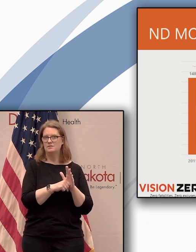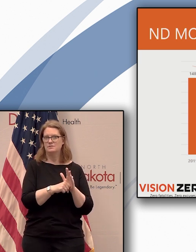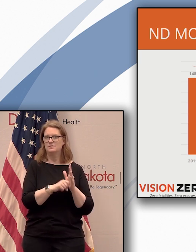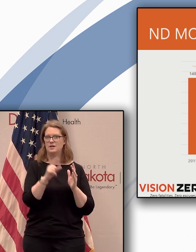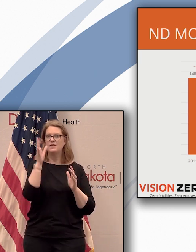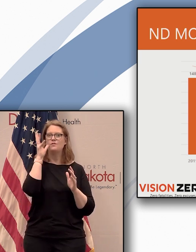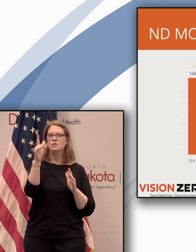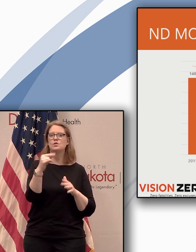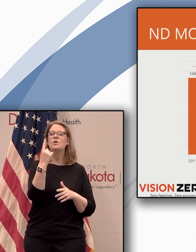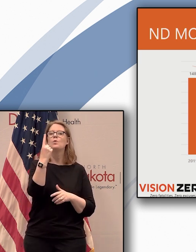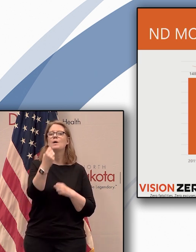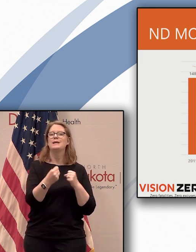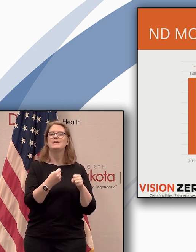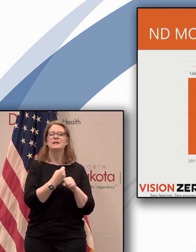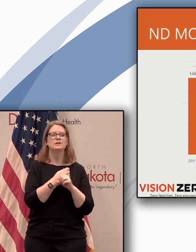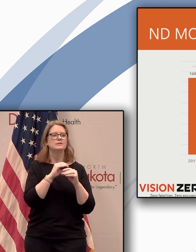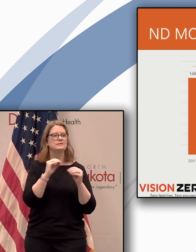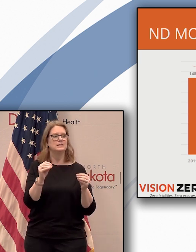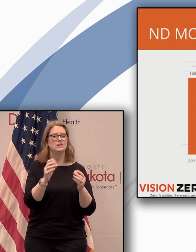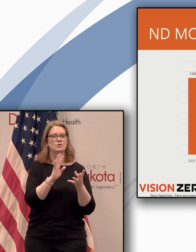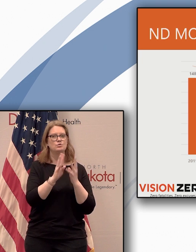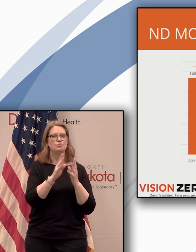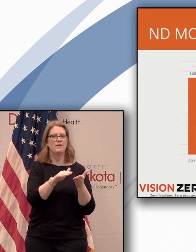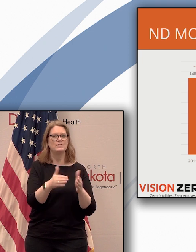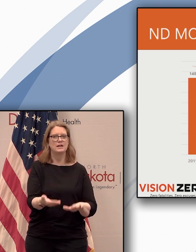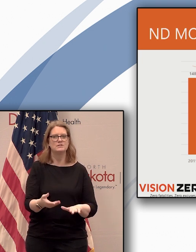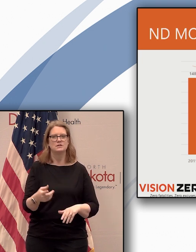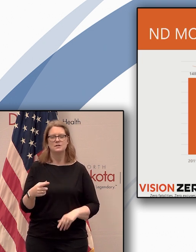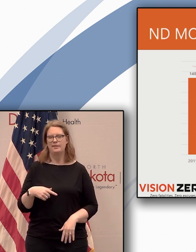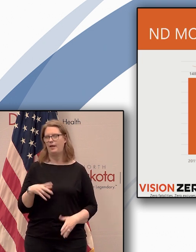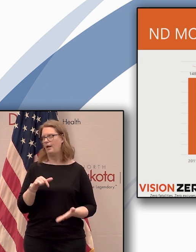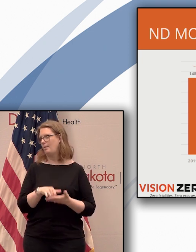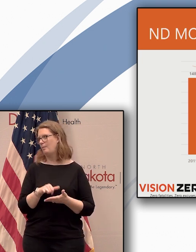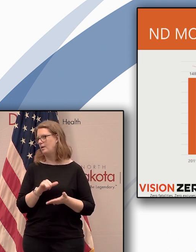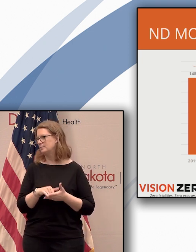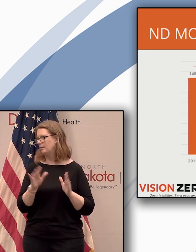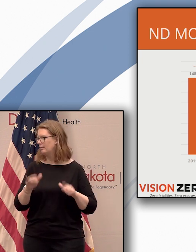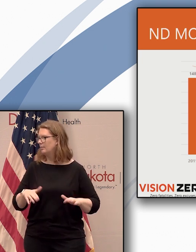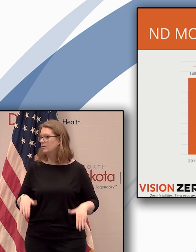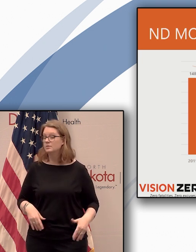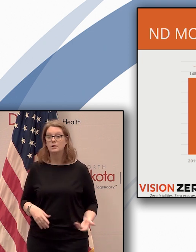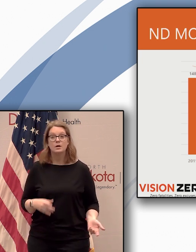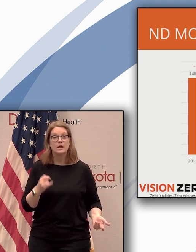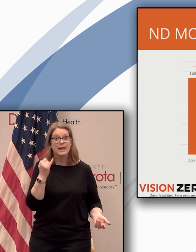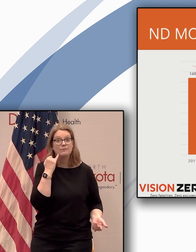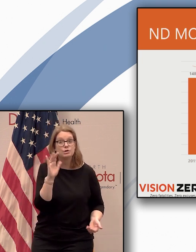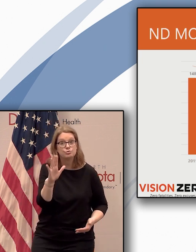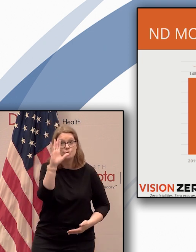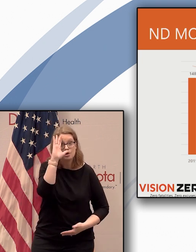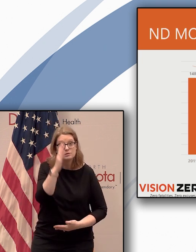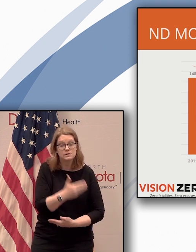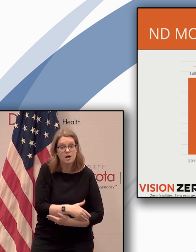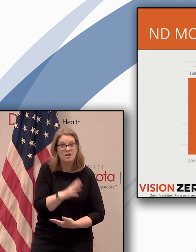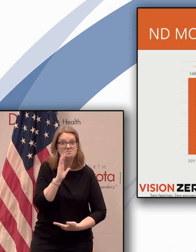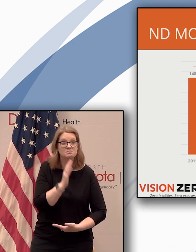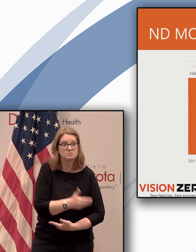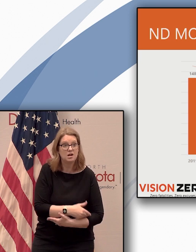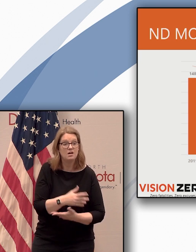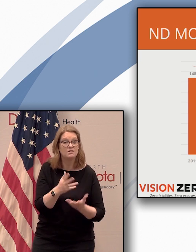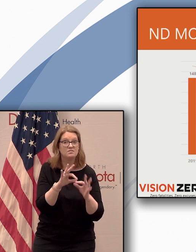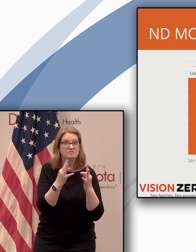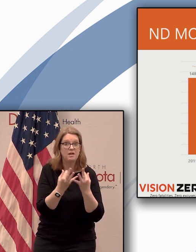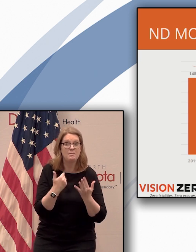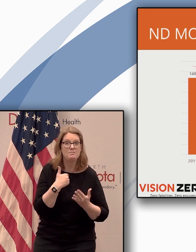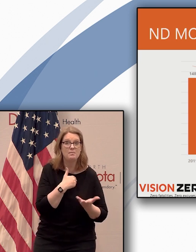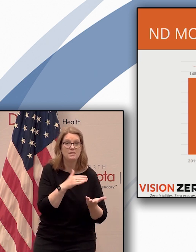where we went a year with 0 traffic deaths? And if you say that's impossible, then think about it. If it was your son or daughter or relative that died, then ask